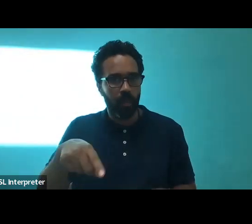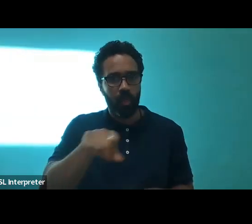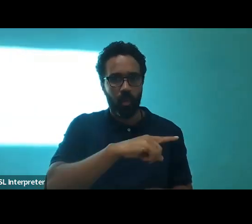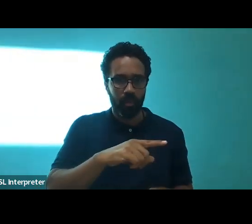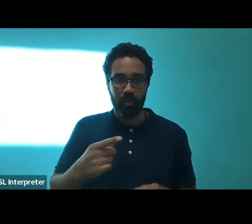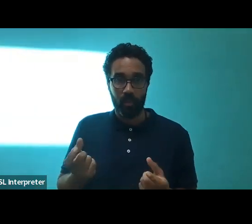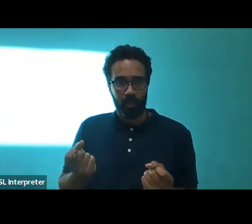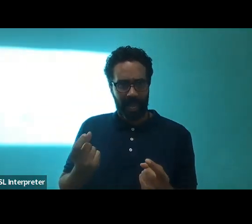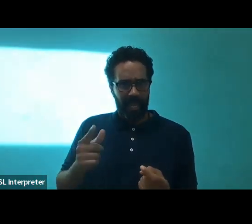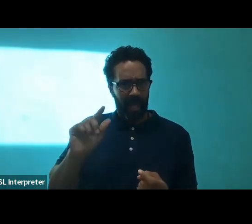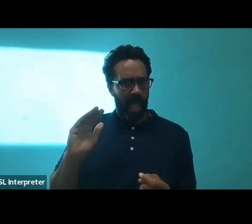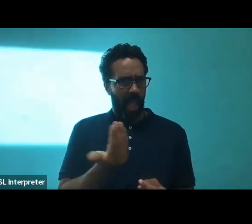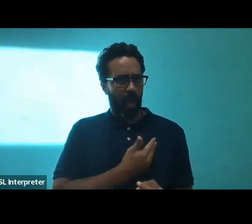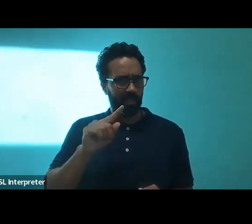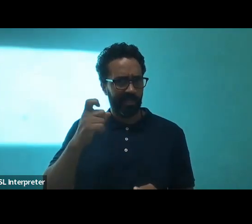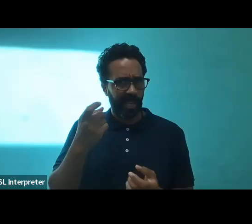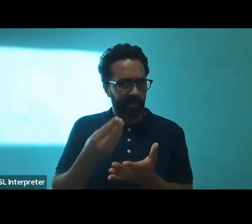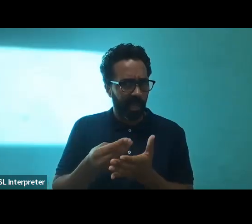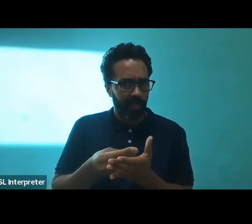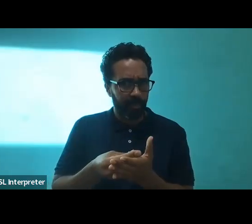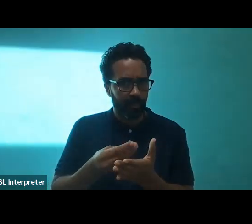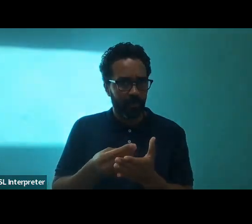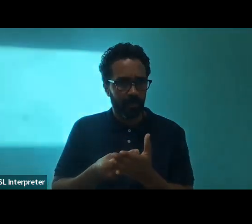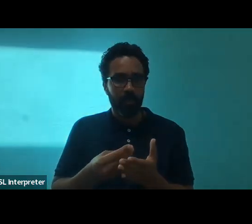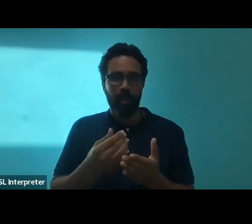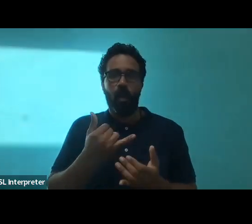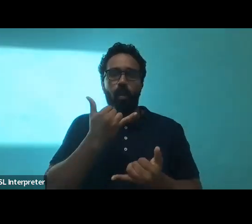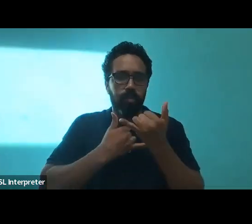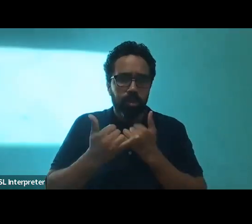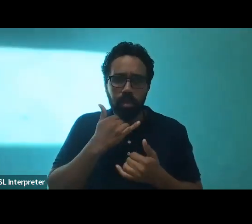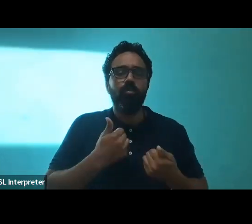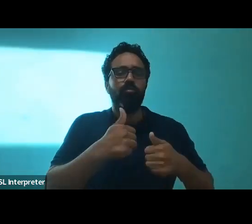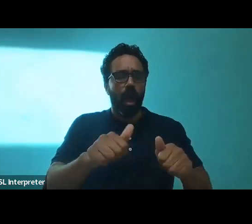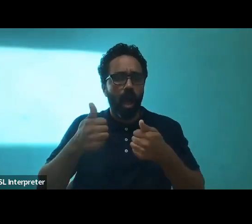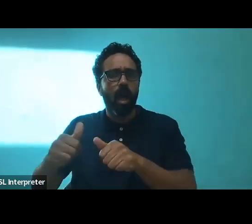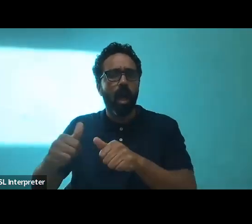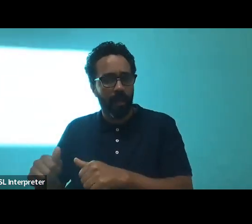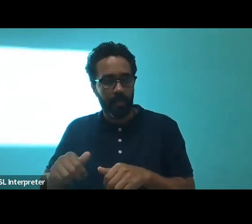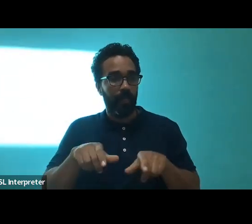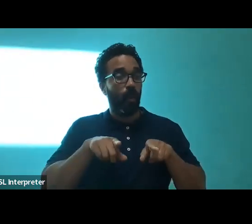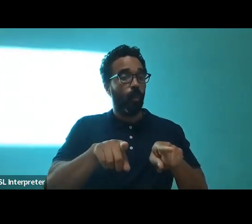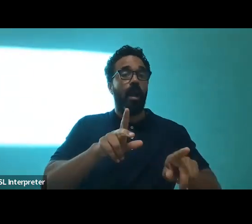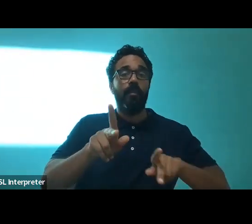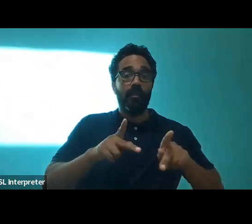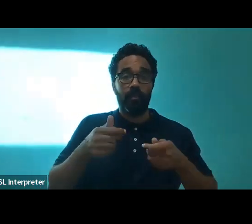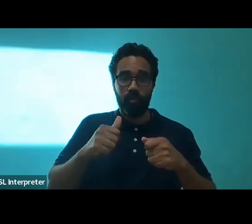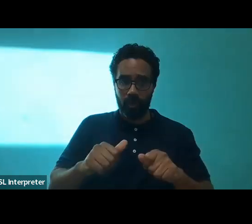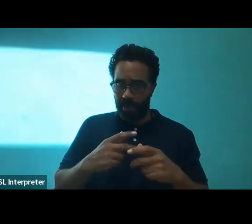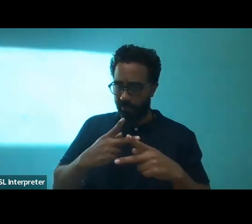we couldn't waste on trial and error, as people were trying to figure out who they